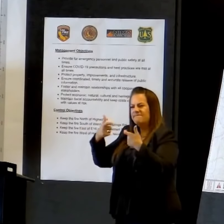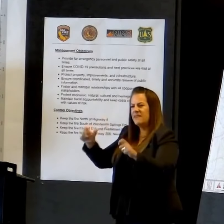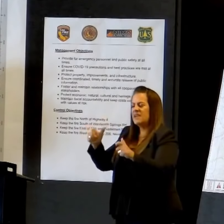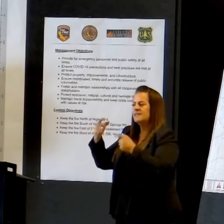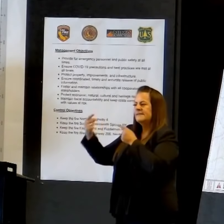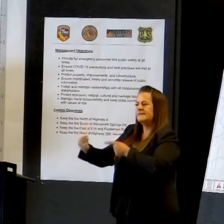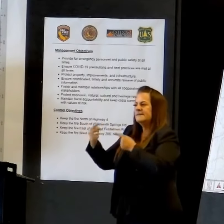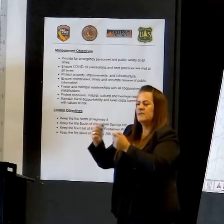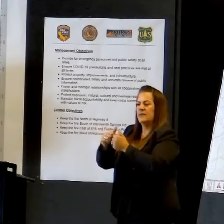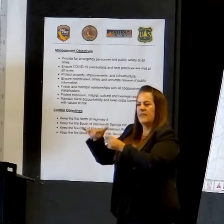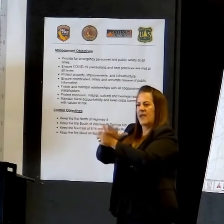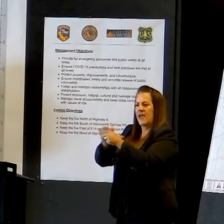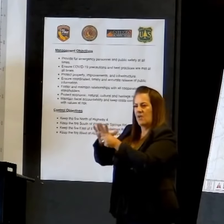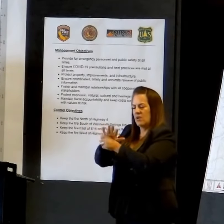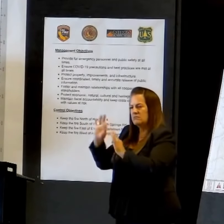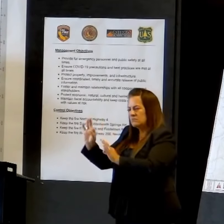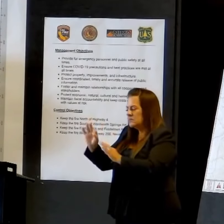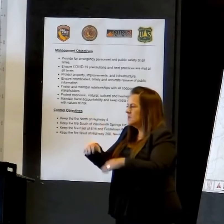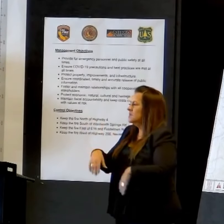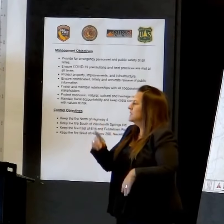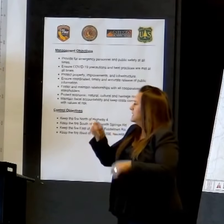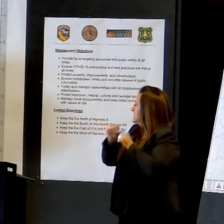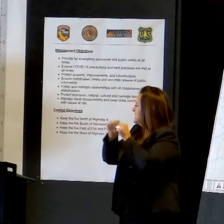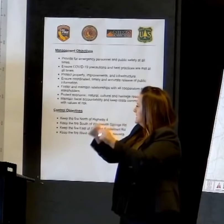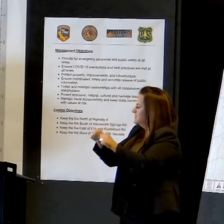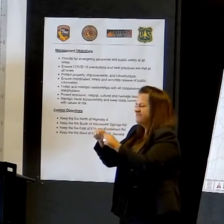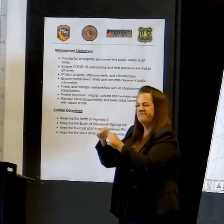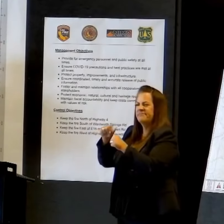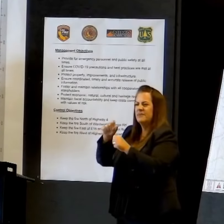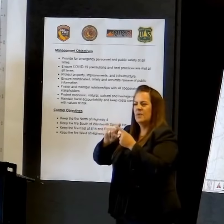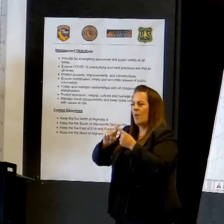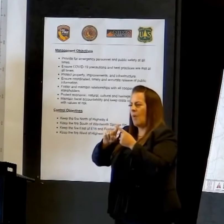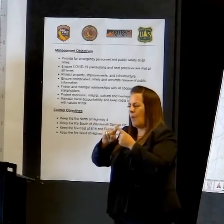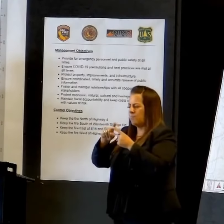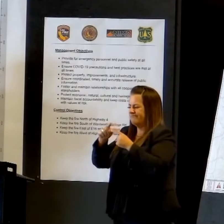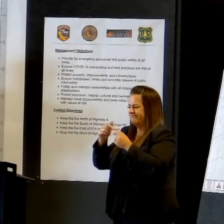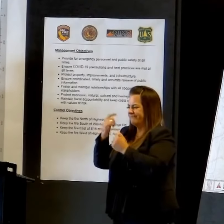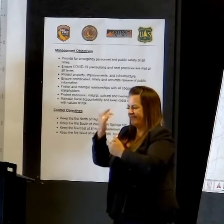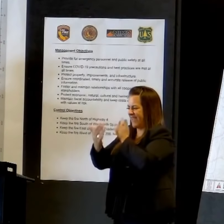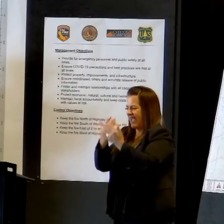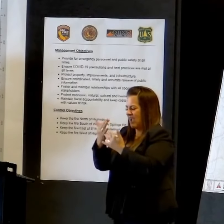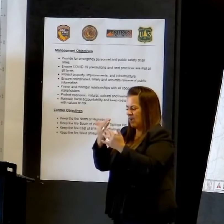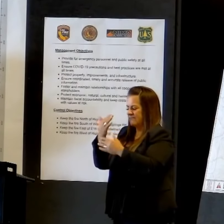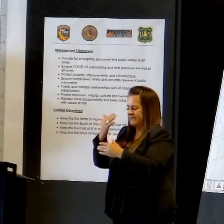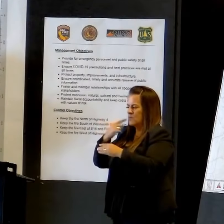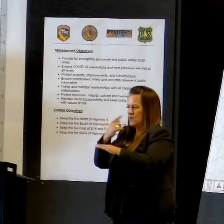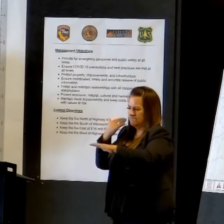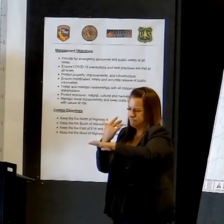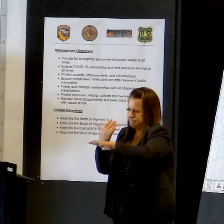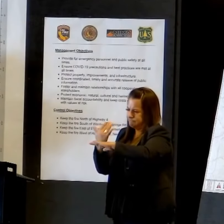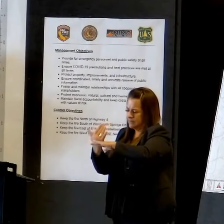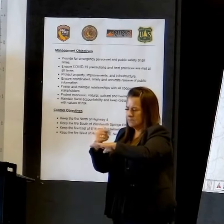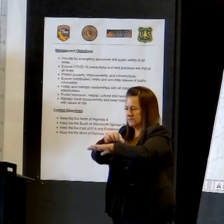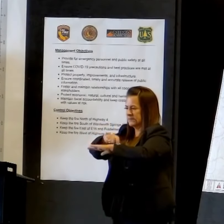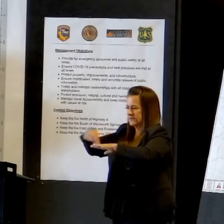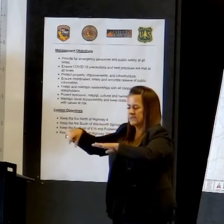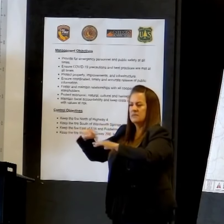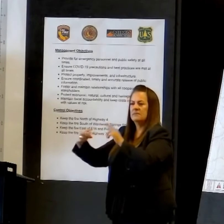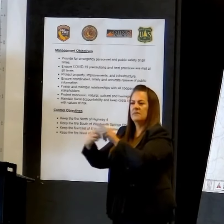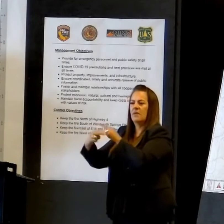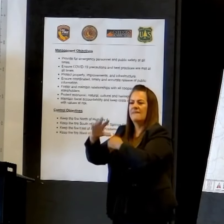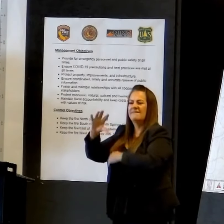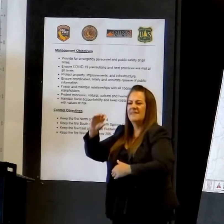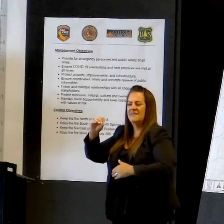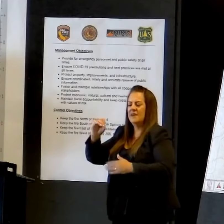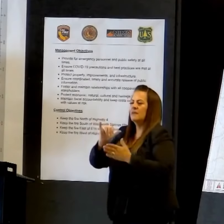unburned island interior in here, and it's continuing to back down towards Highway 50. We've got several hotshot crews and a bunch of fire engines